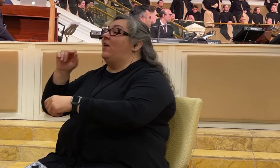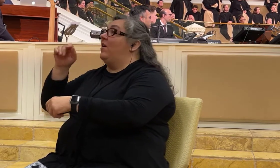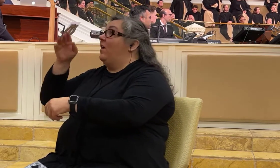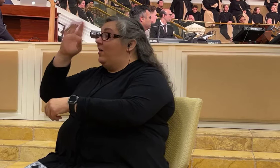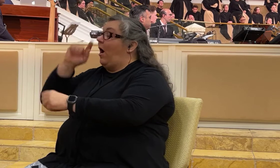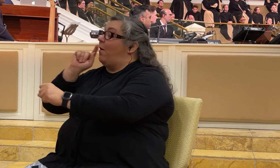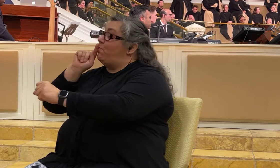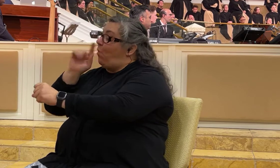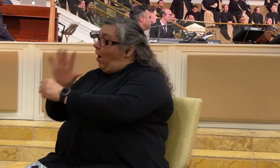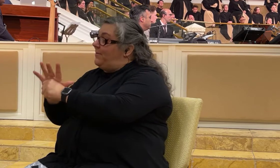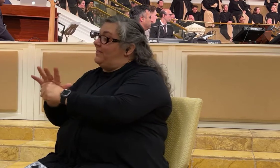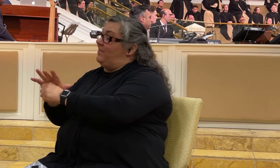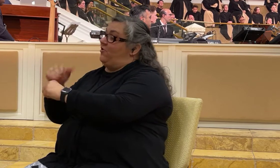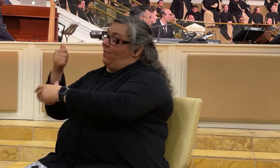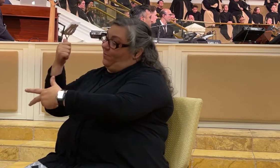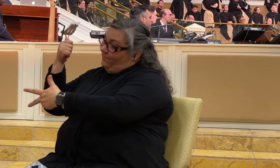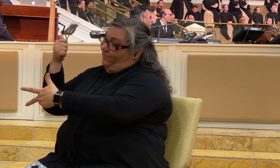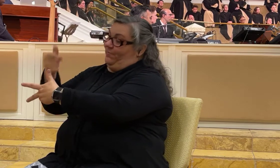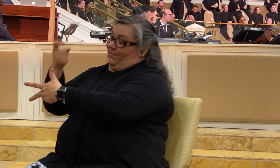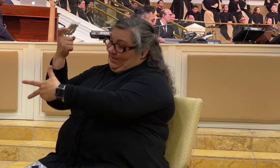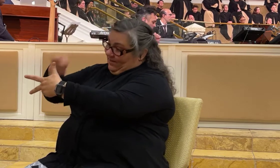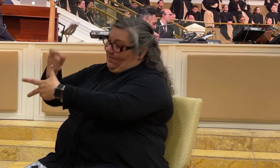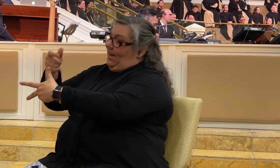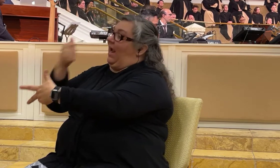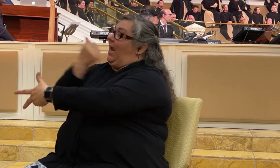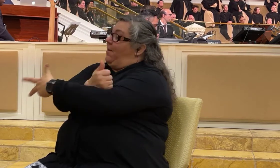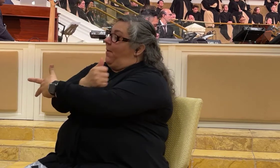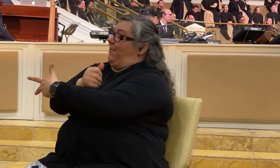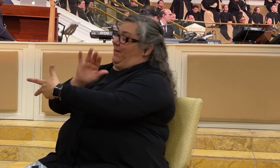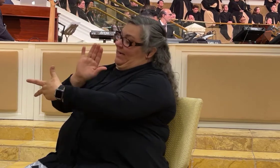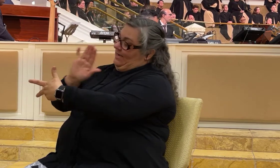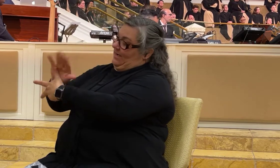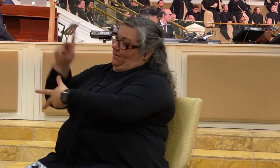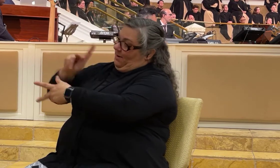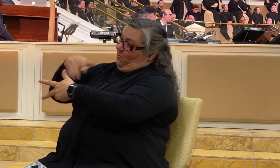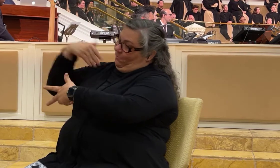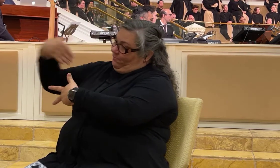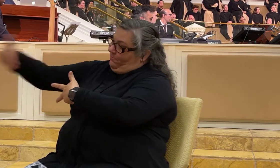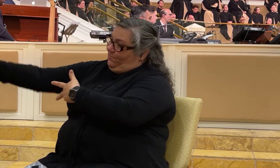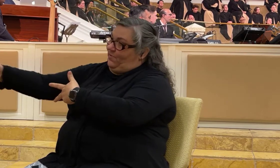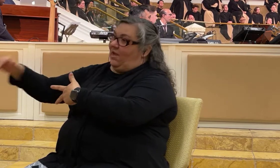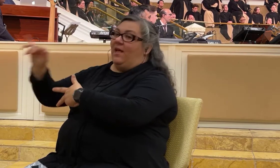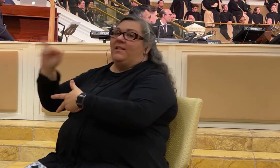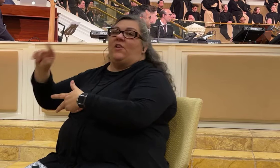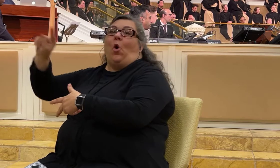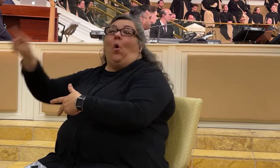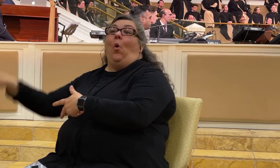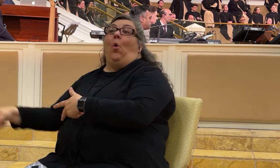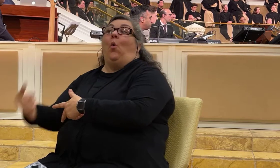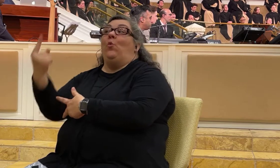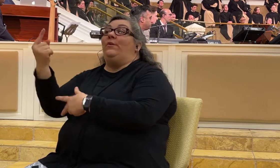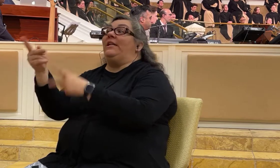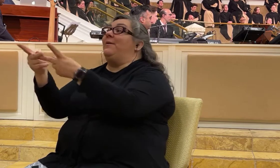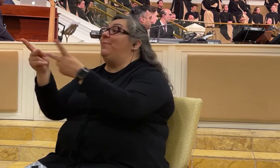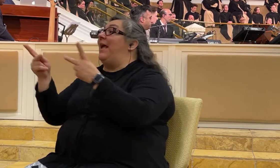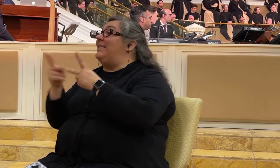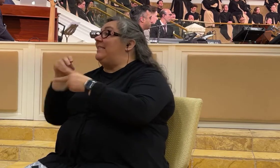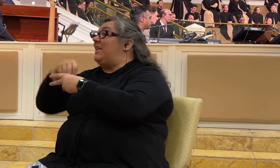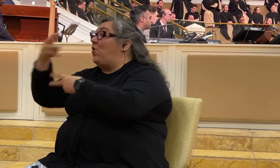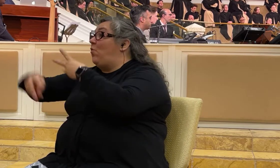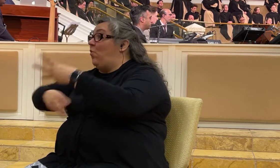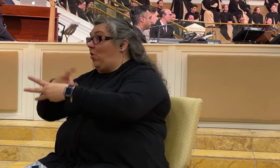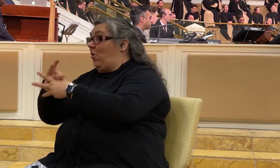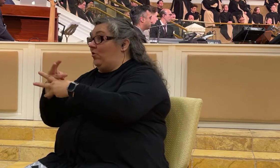Abraham and to God's people. It is the only place on earth until today that